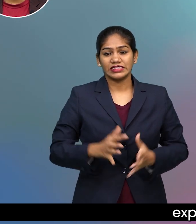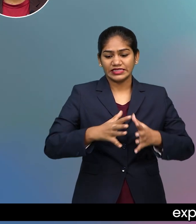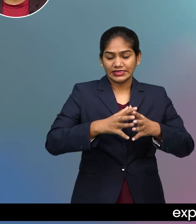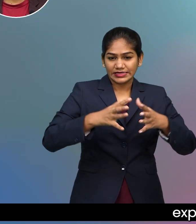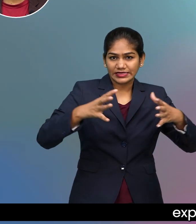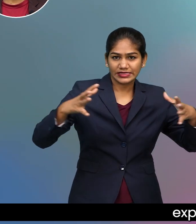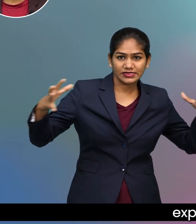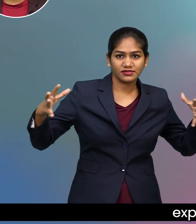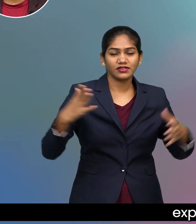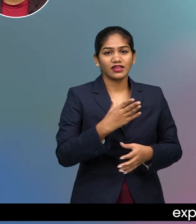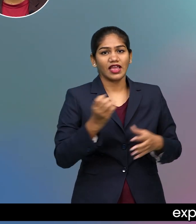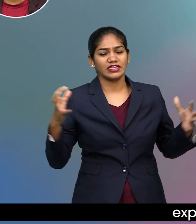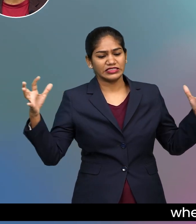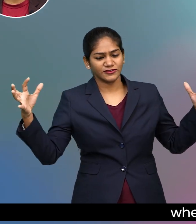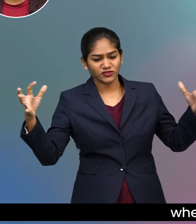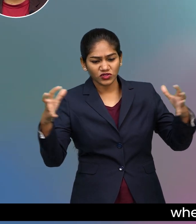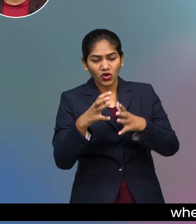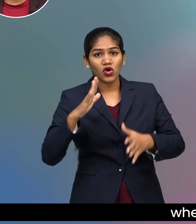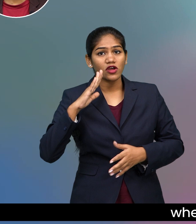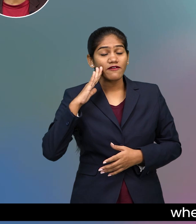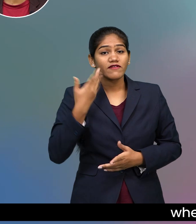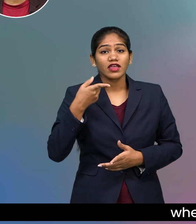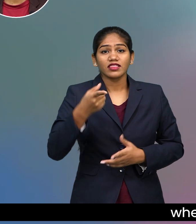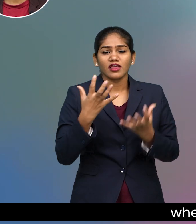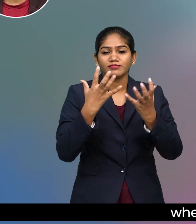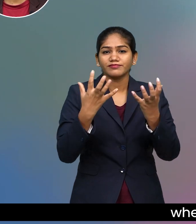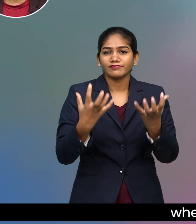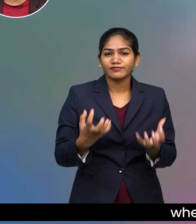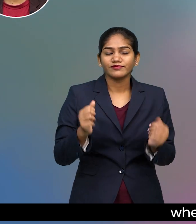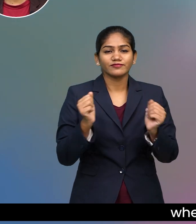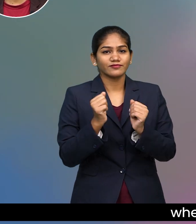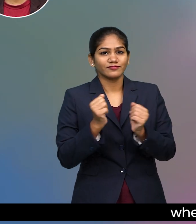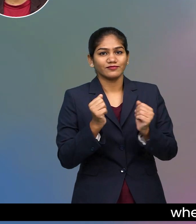expand and contract when they cool down.